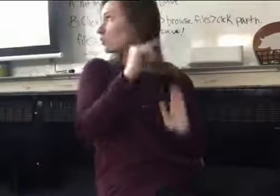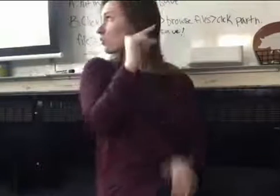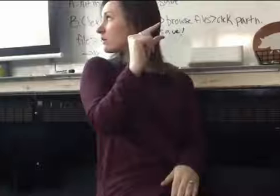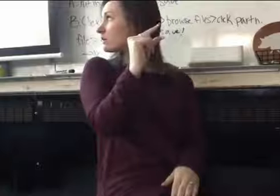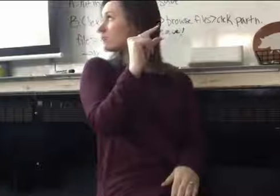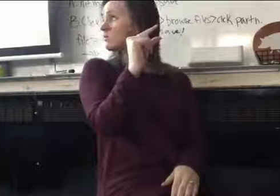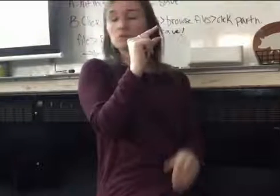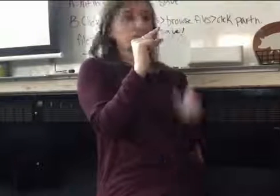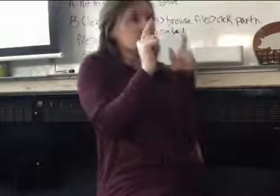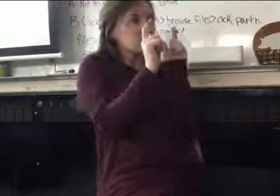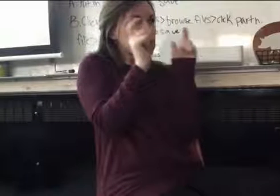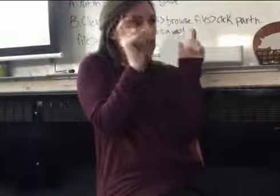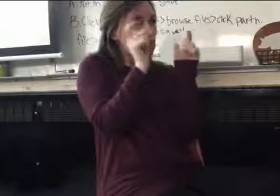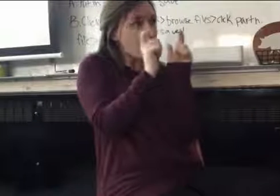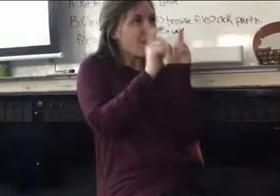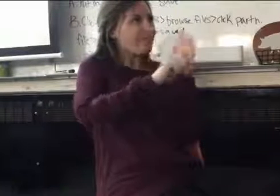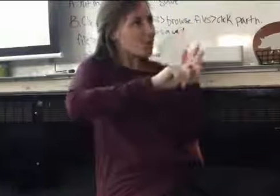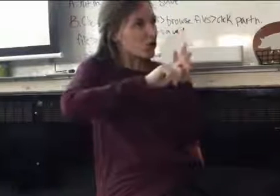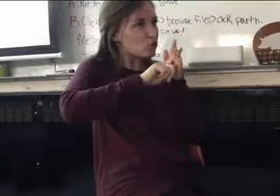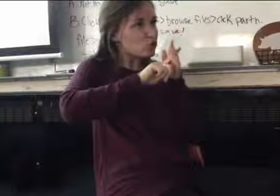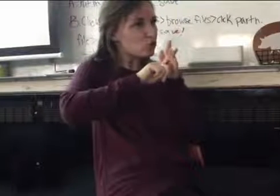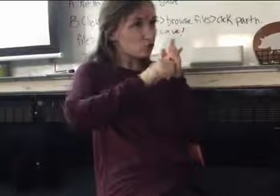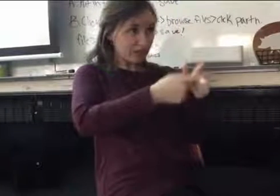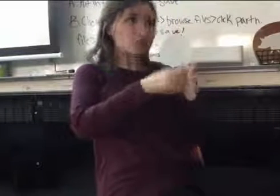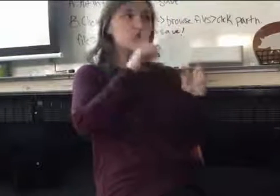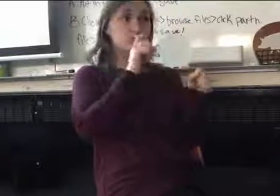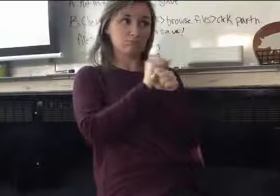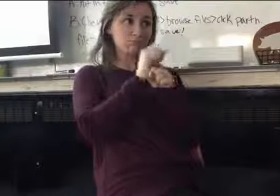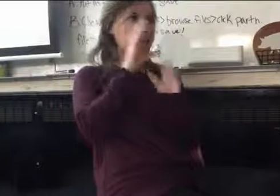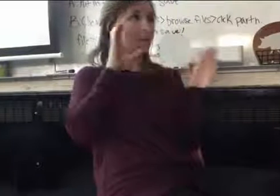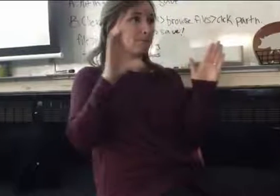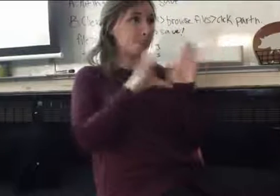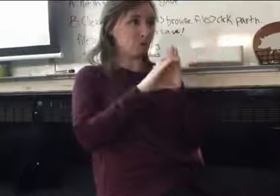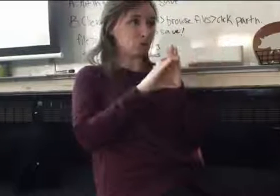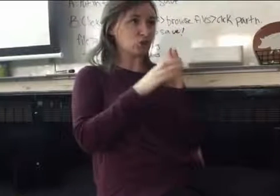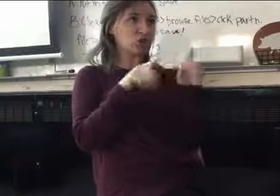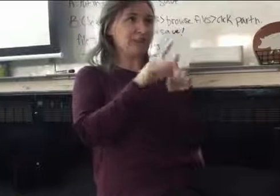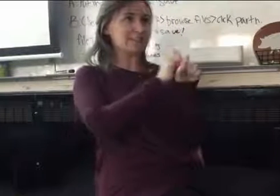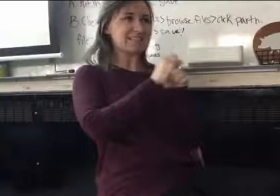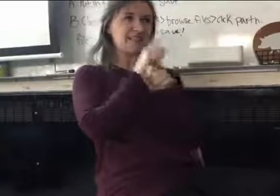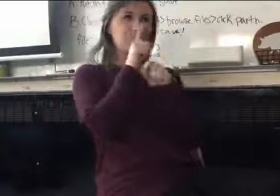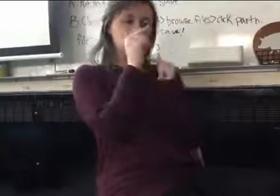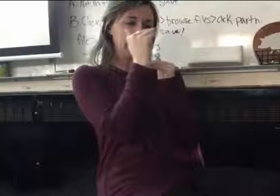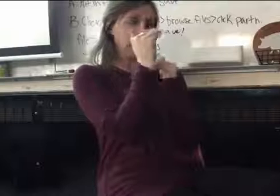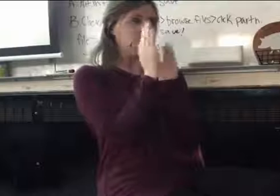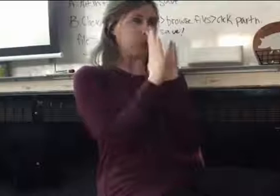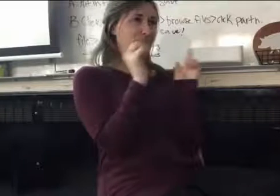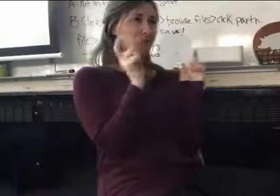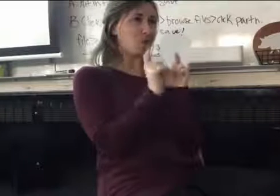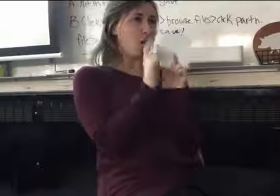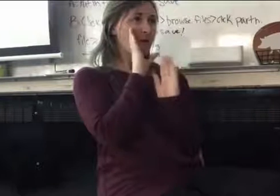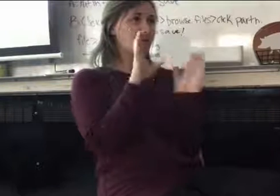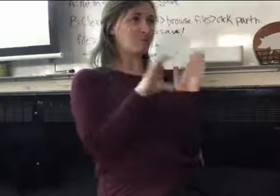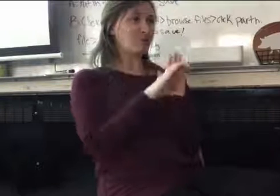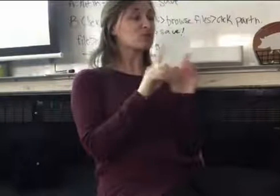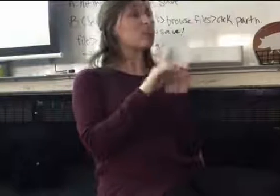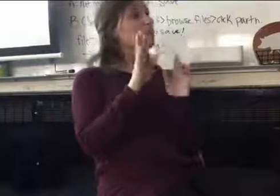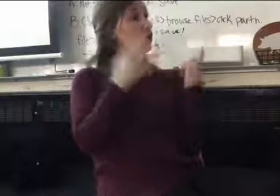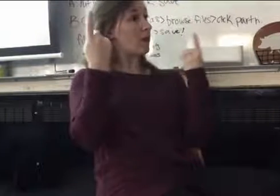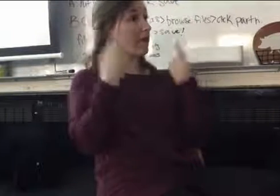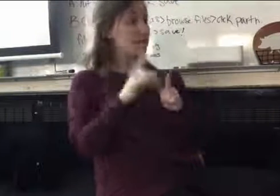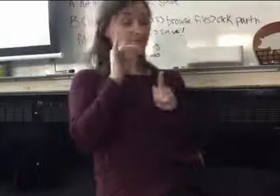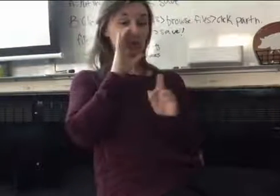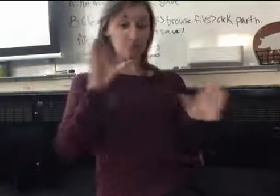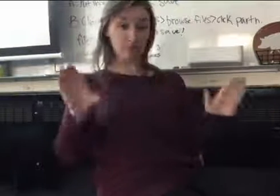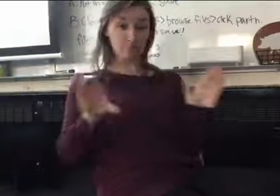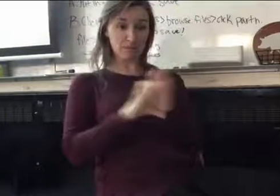It was the original picture of Gordon as the slave. So you might have seen it. It was really itty-bitty. But basically what happened is they took this